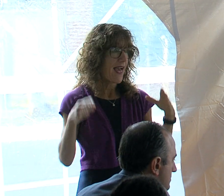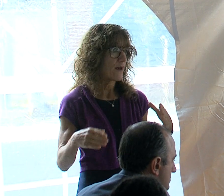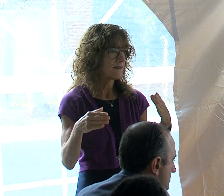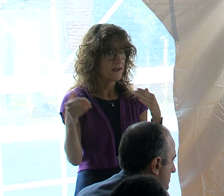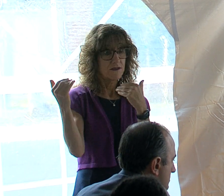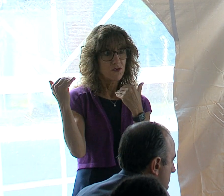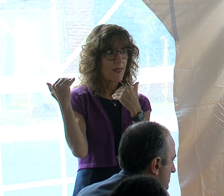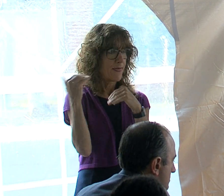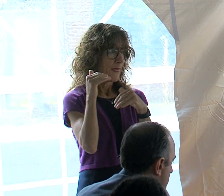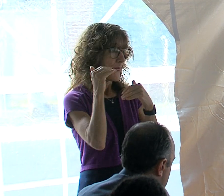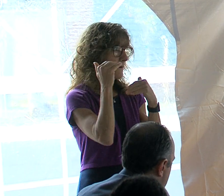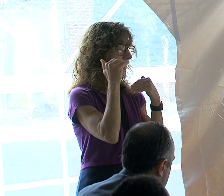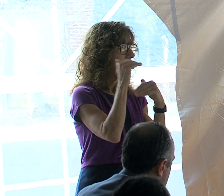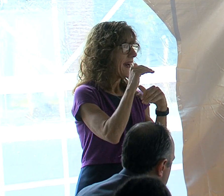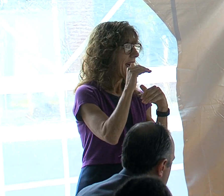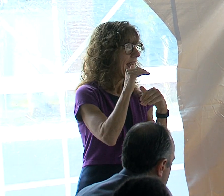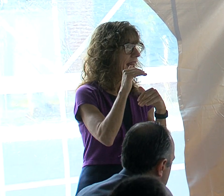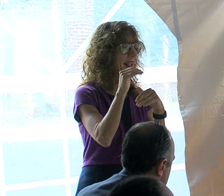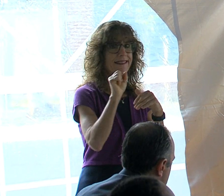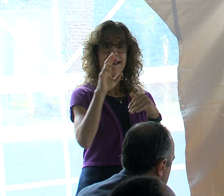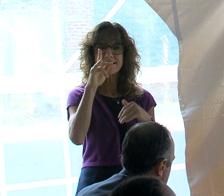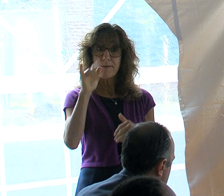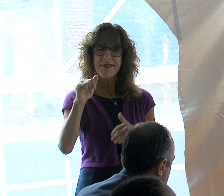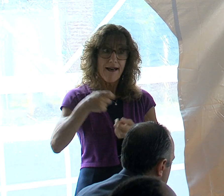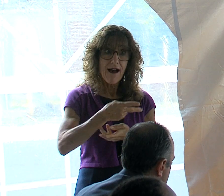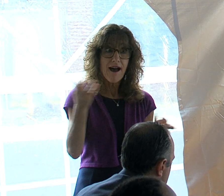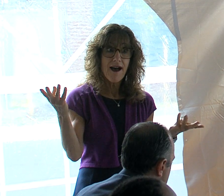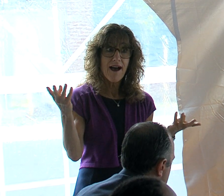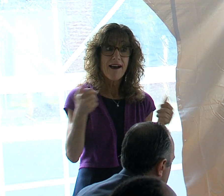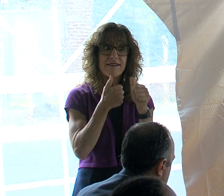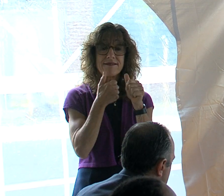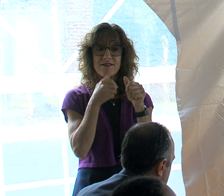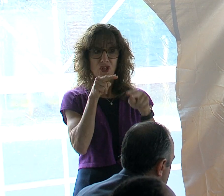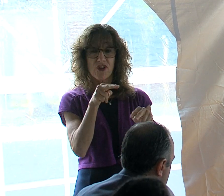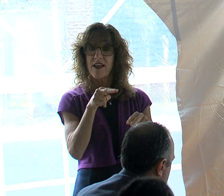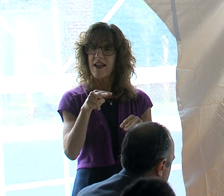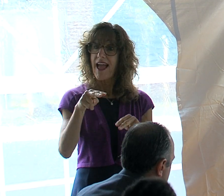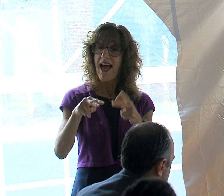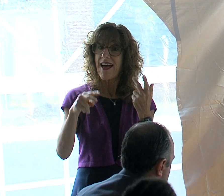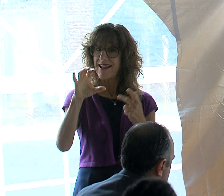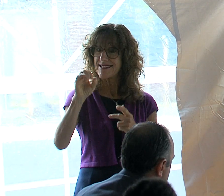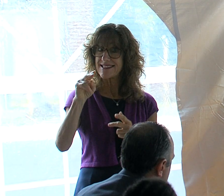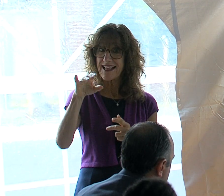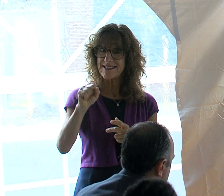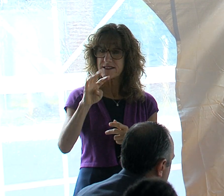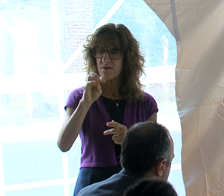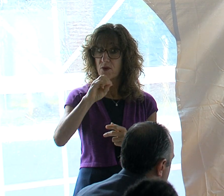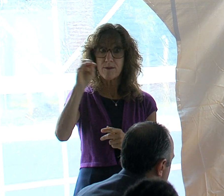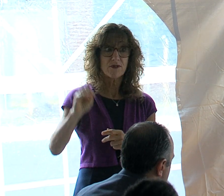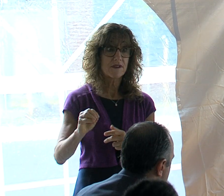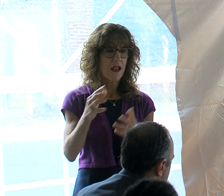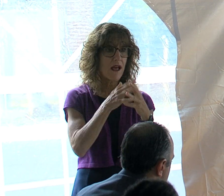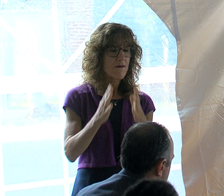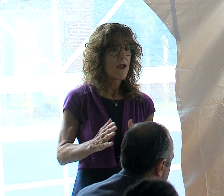limit the supply. According to the latest census data, 40% of American